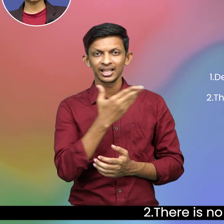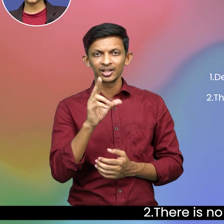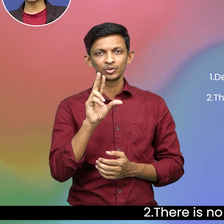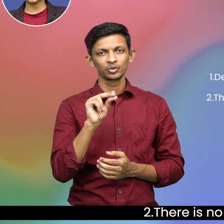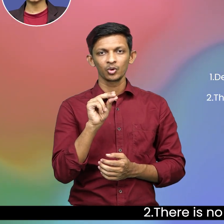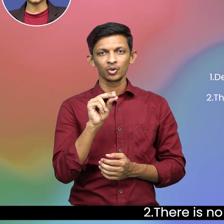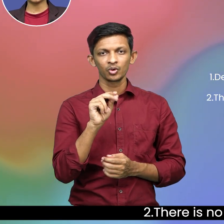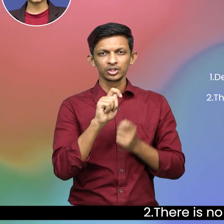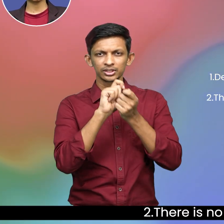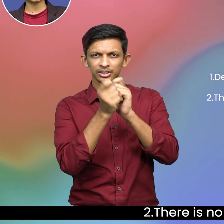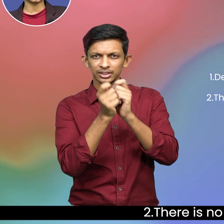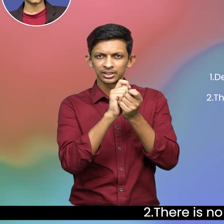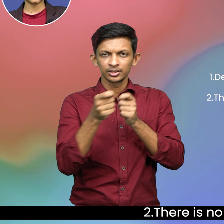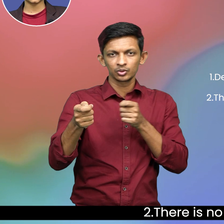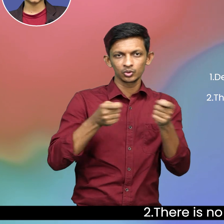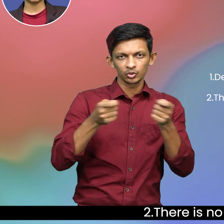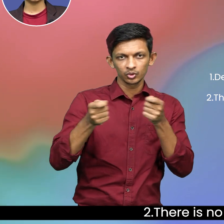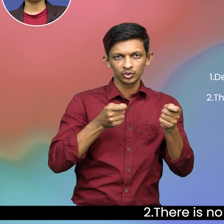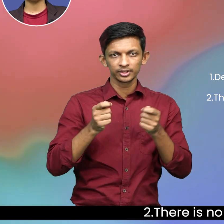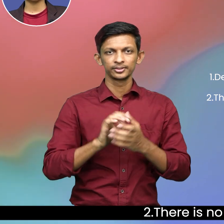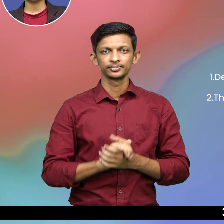There is no role in maintenance.